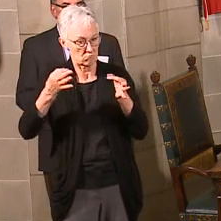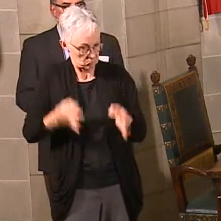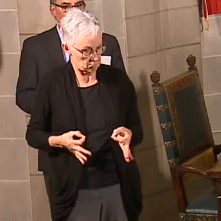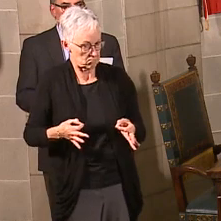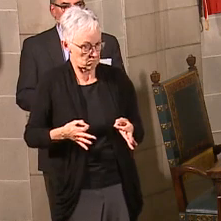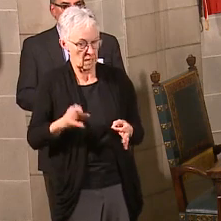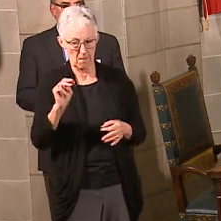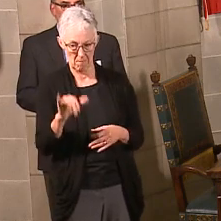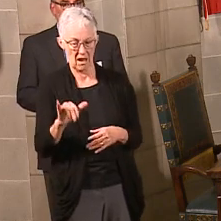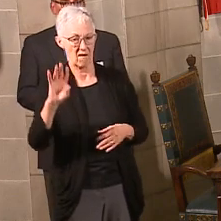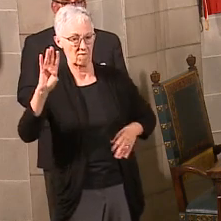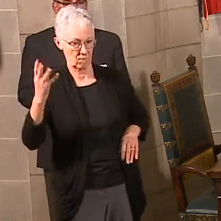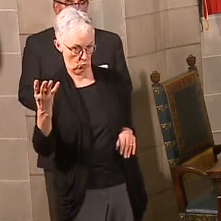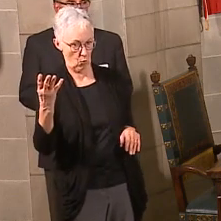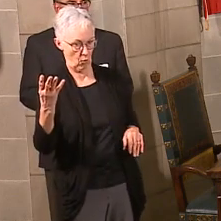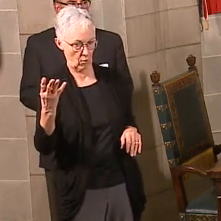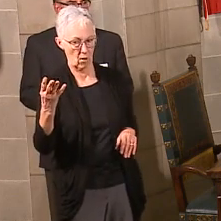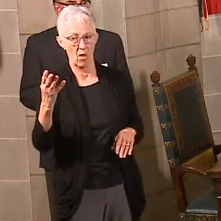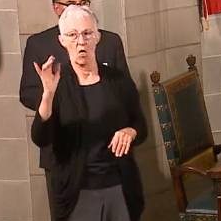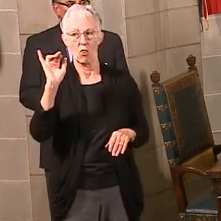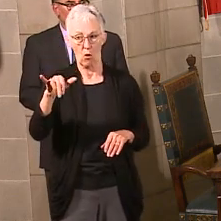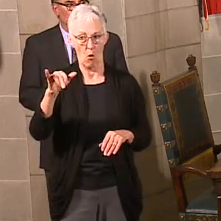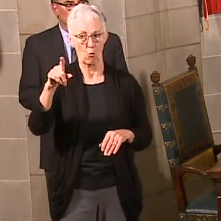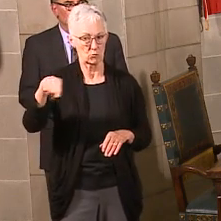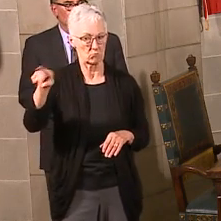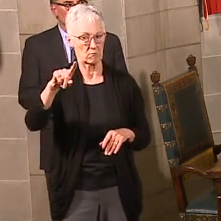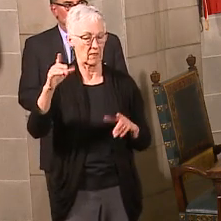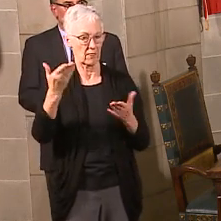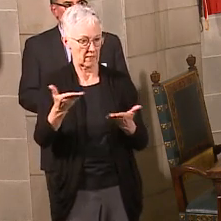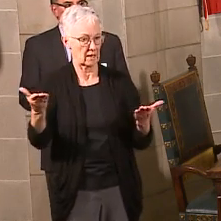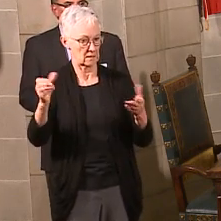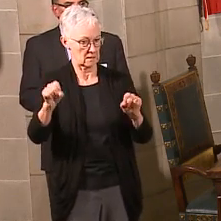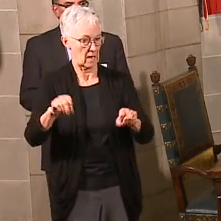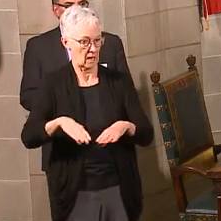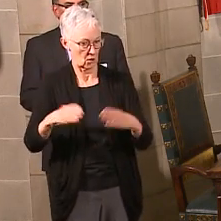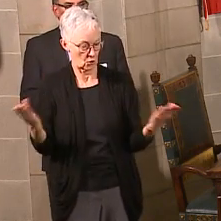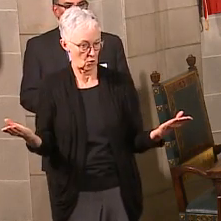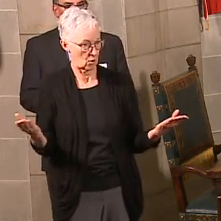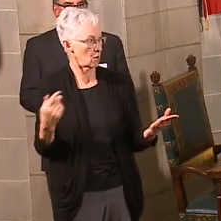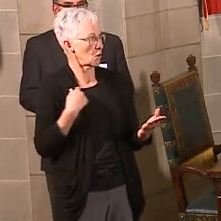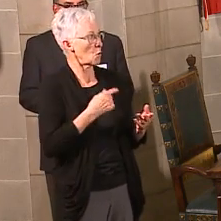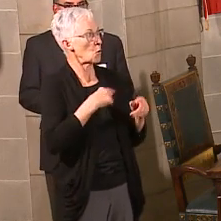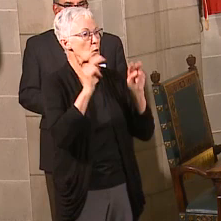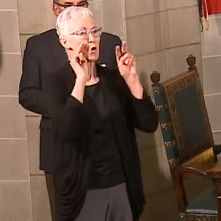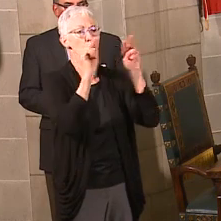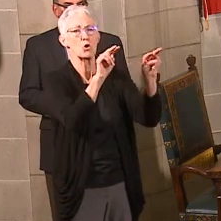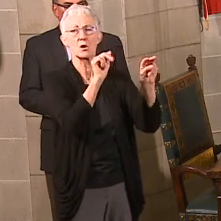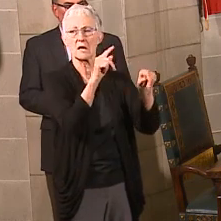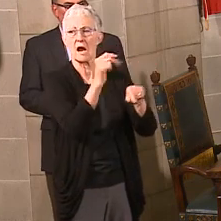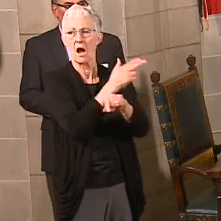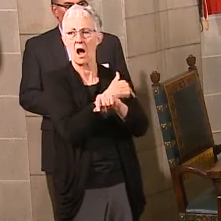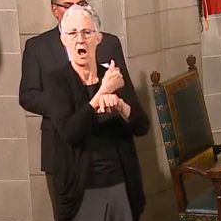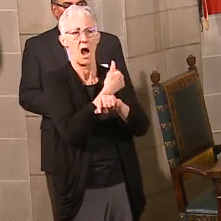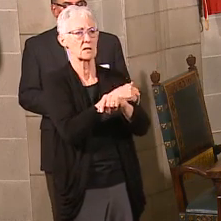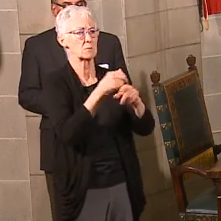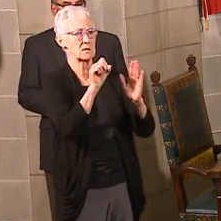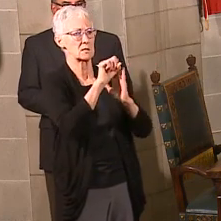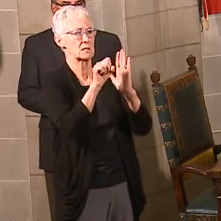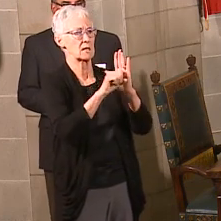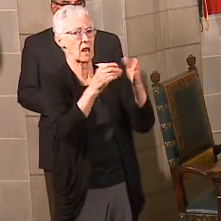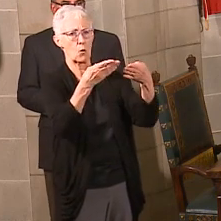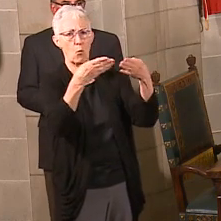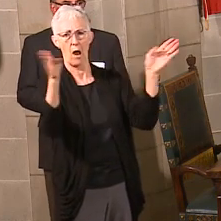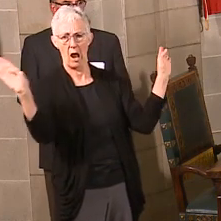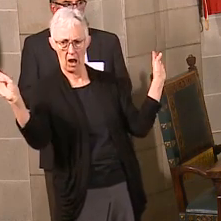4th with those criteria. And the data we were looking at was basically hospital utilization across the state. I mean, if you look right now, even